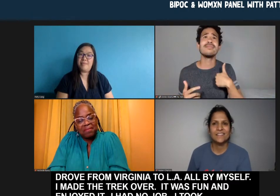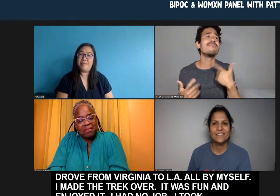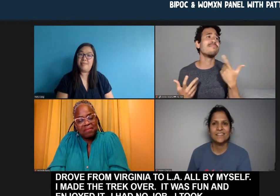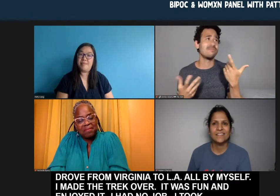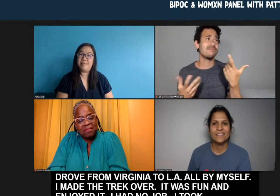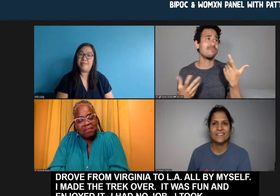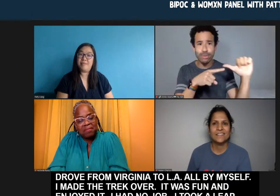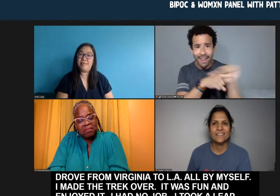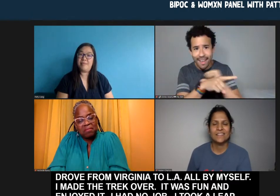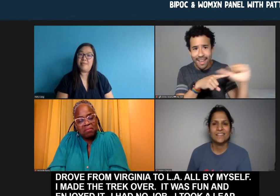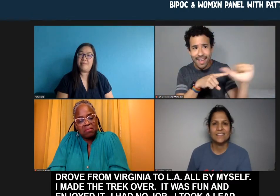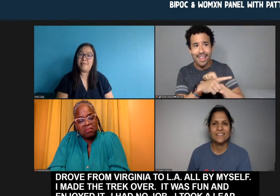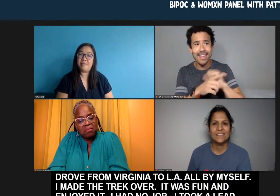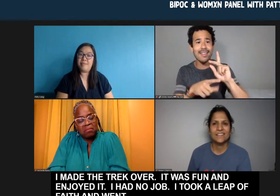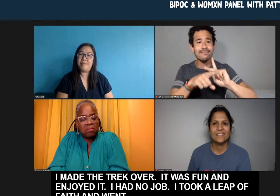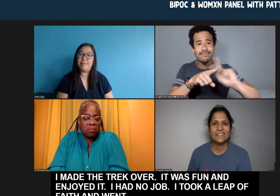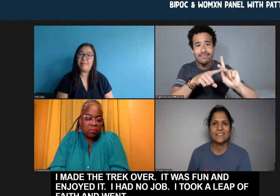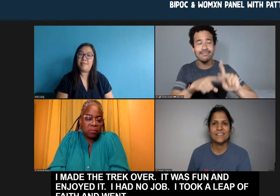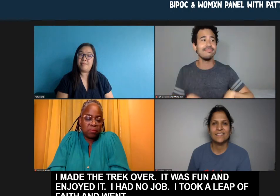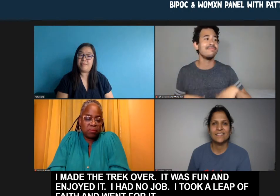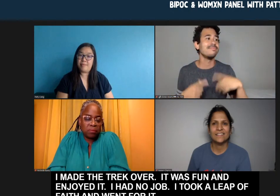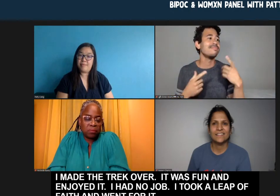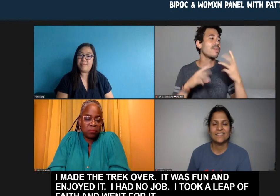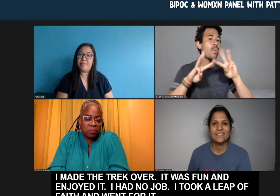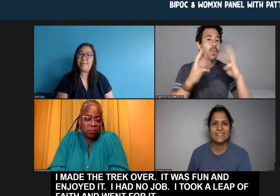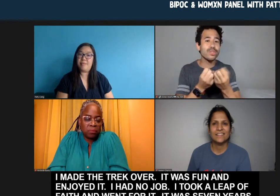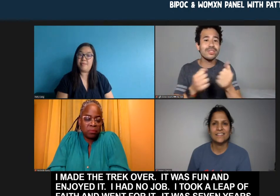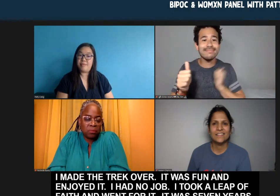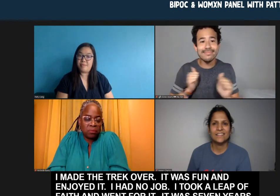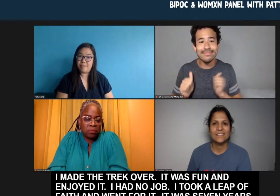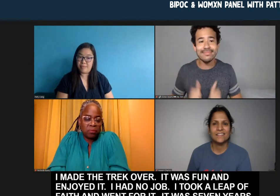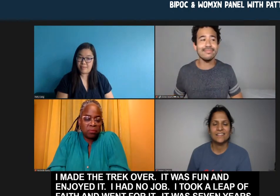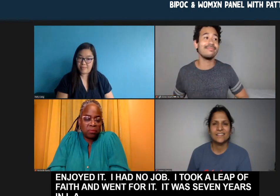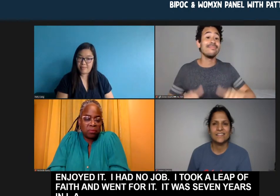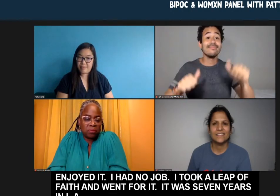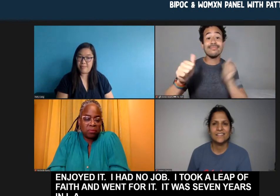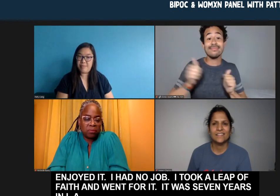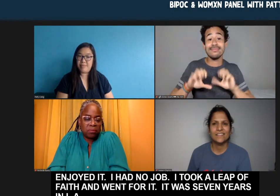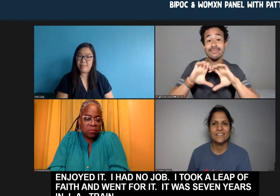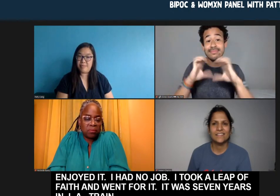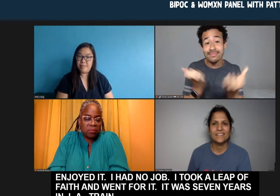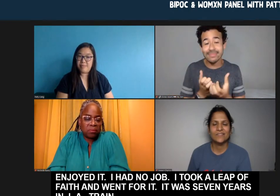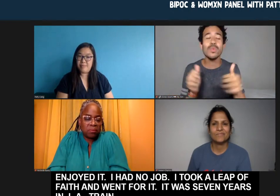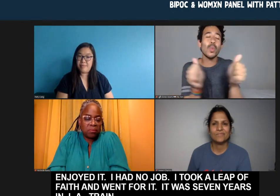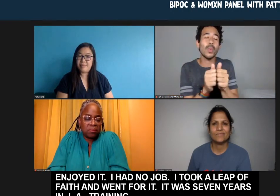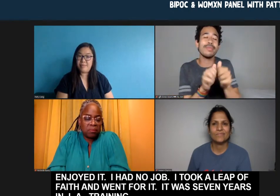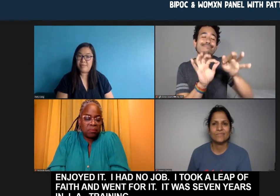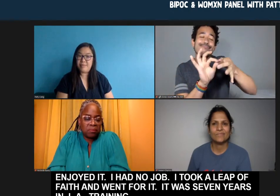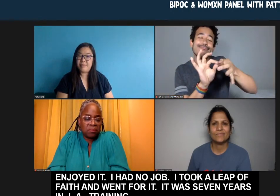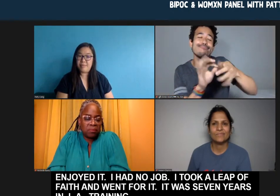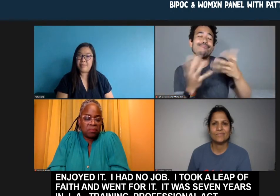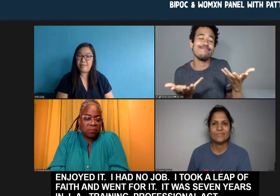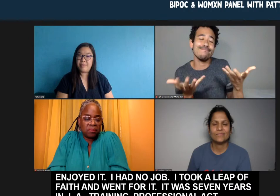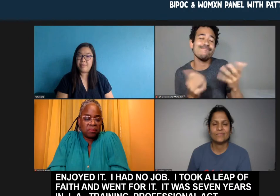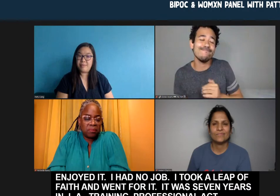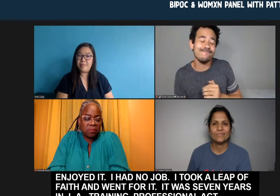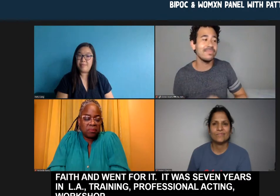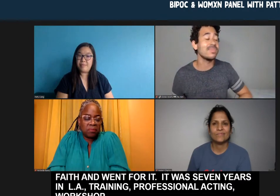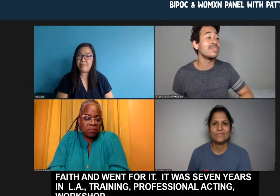LA, training, professional acting workshops, coaching, and I did work